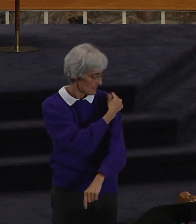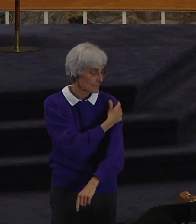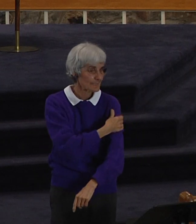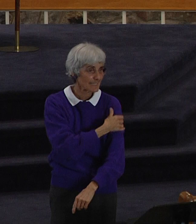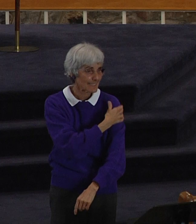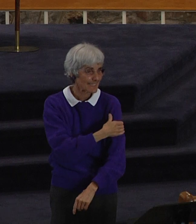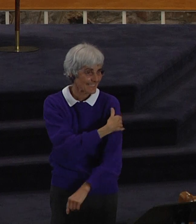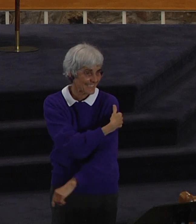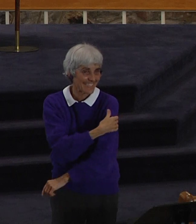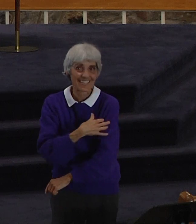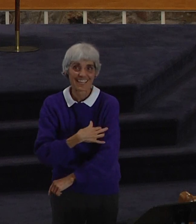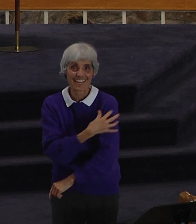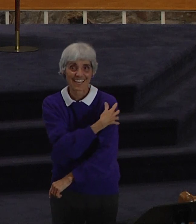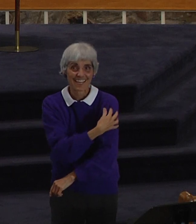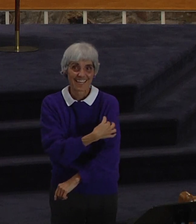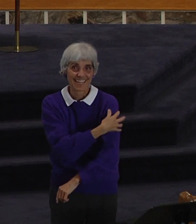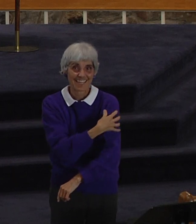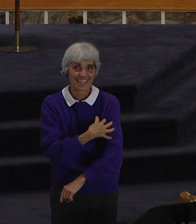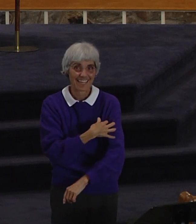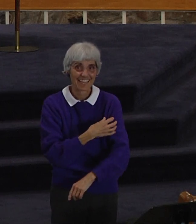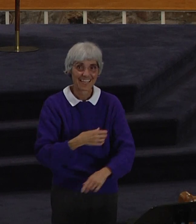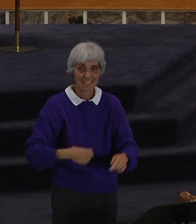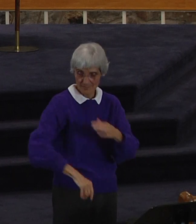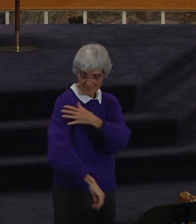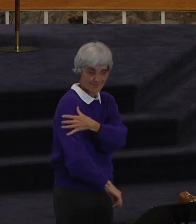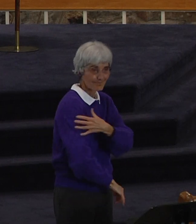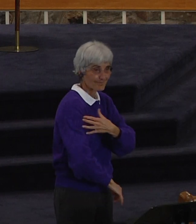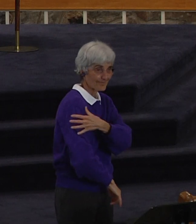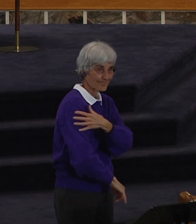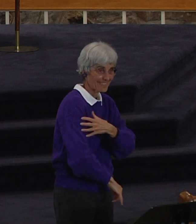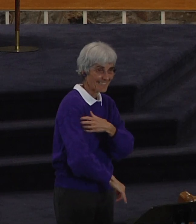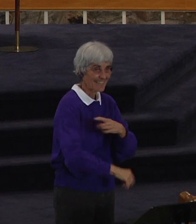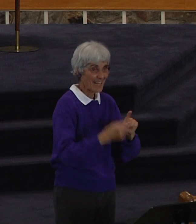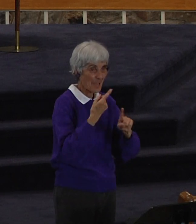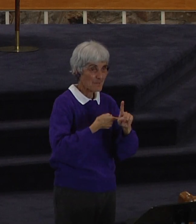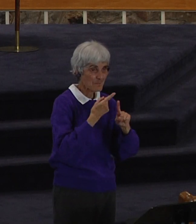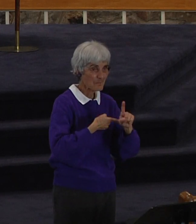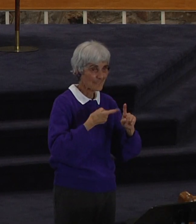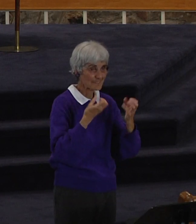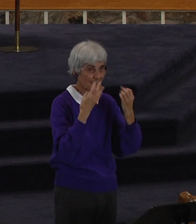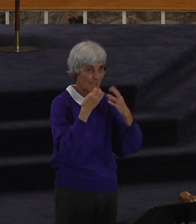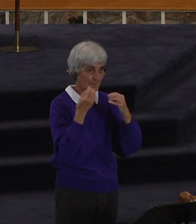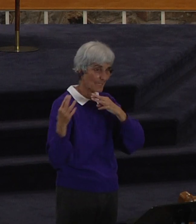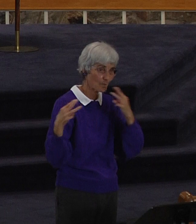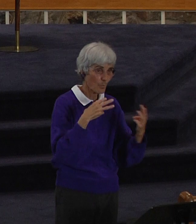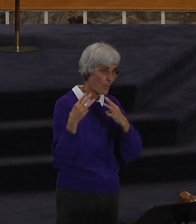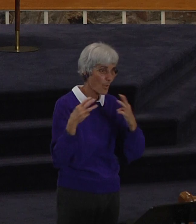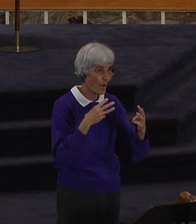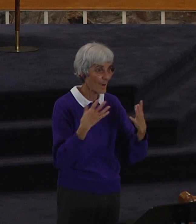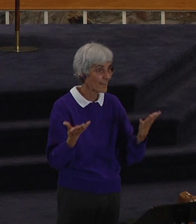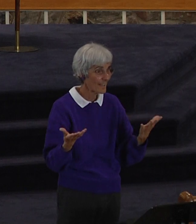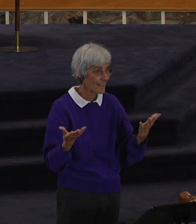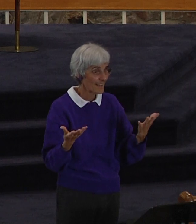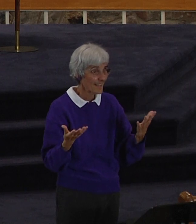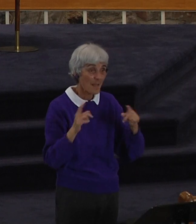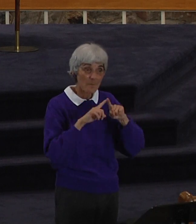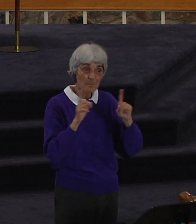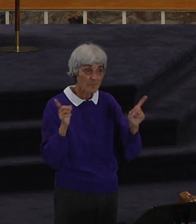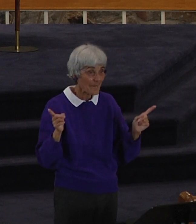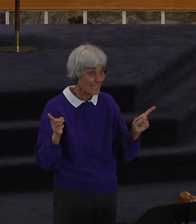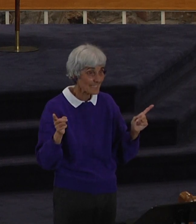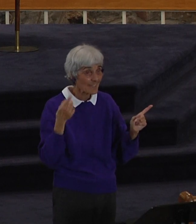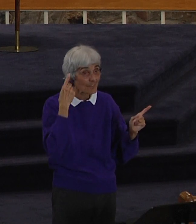military, service stripes on the right sleeve for number of months in combat. But